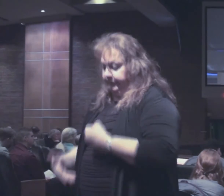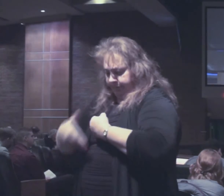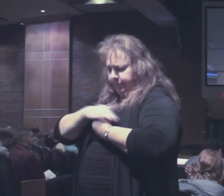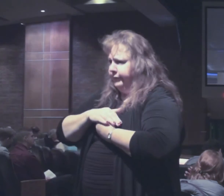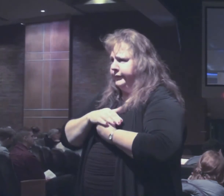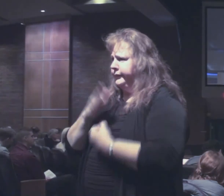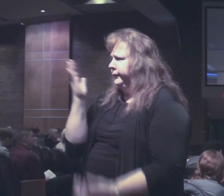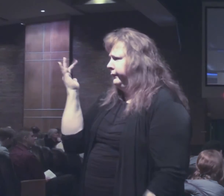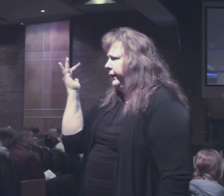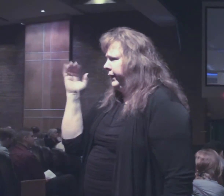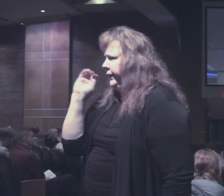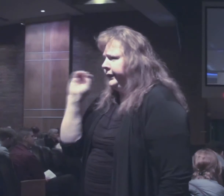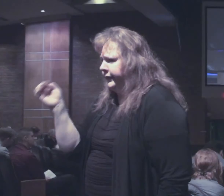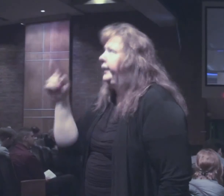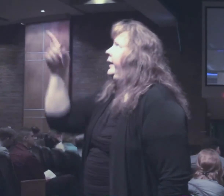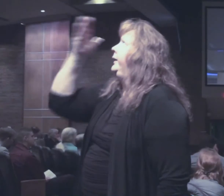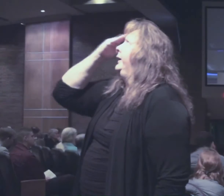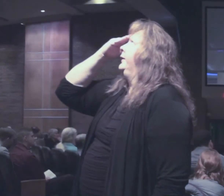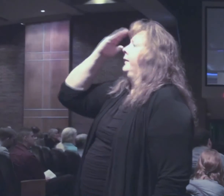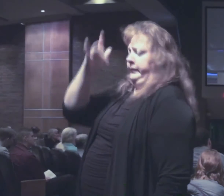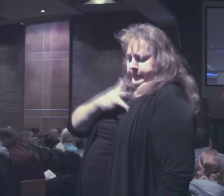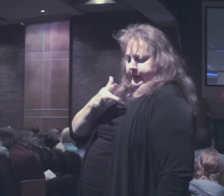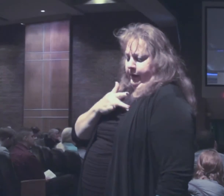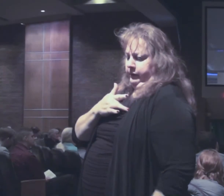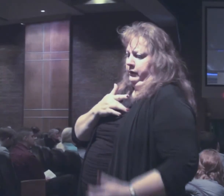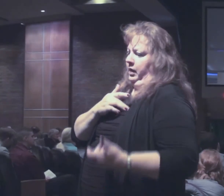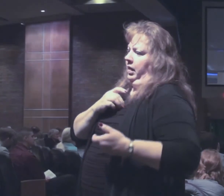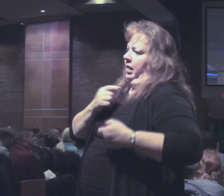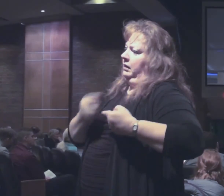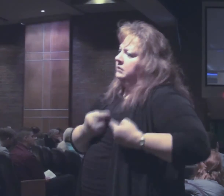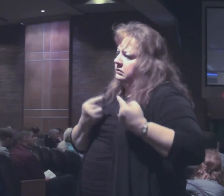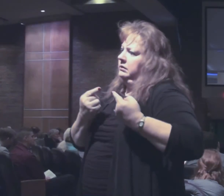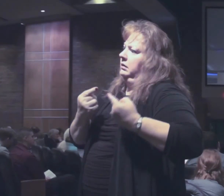here. Lord, my heart's in turmoil.